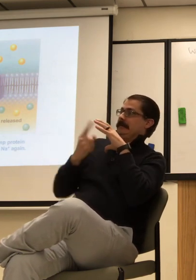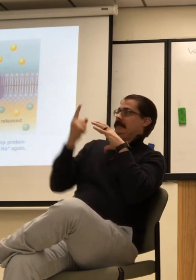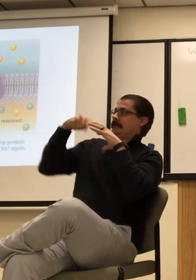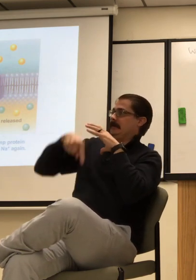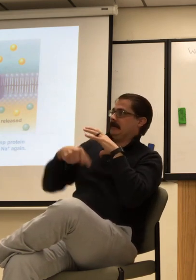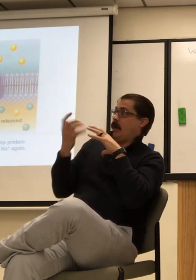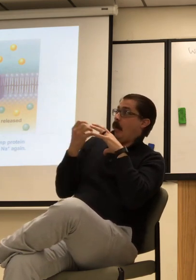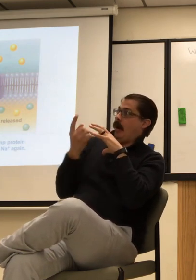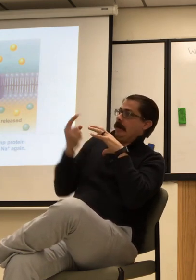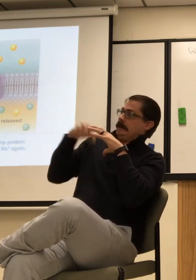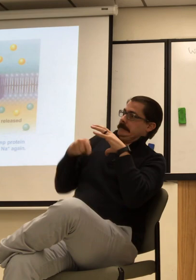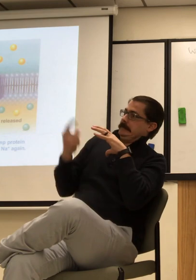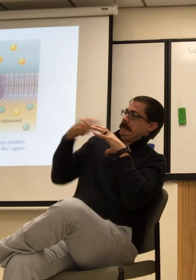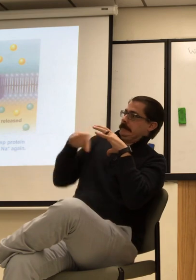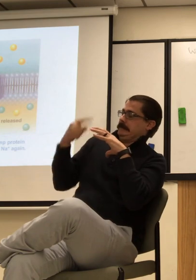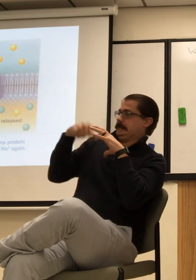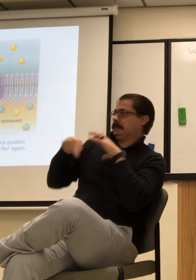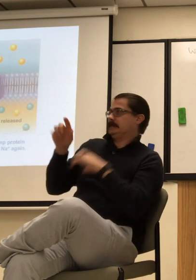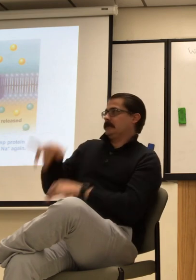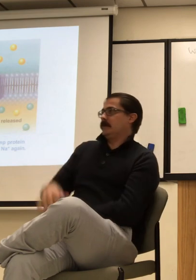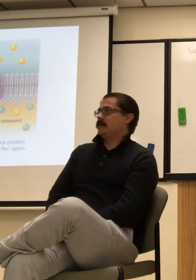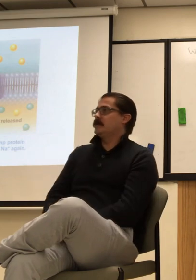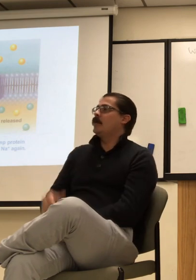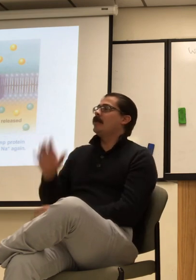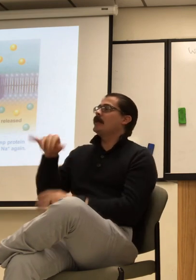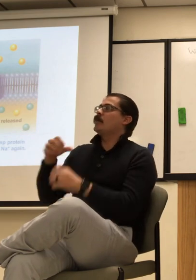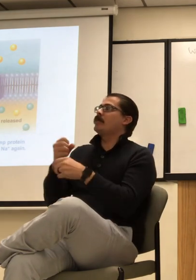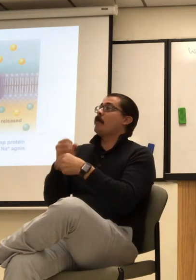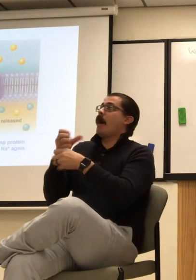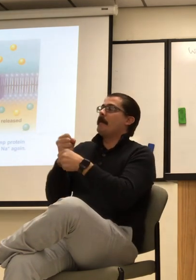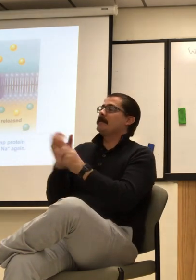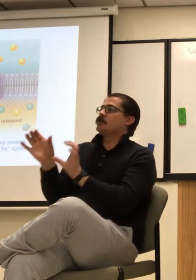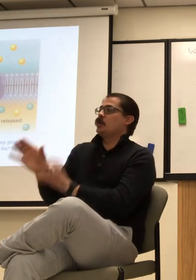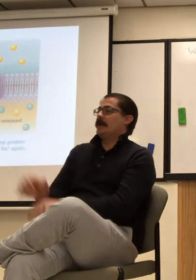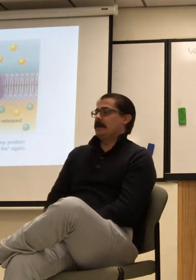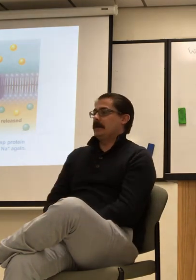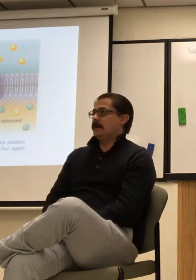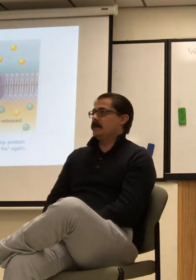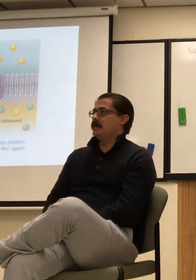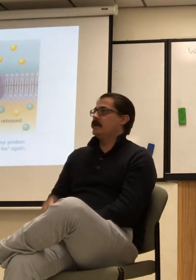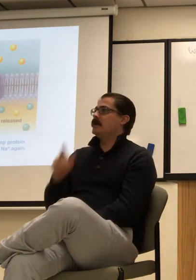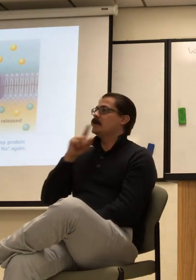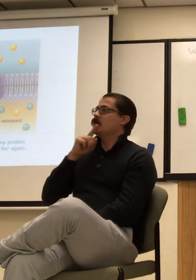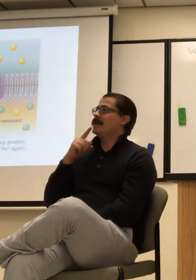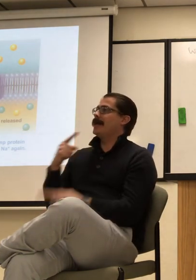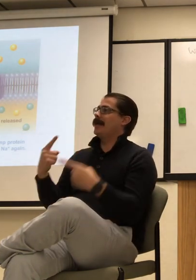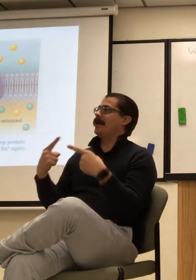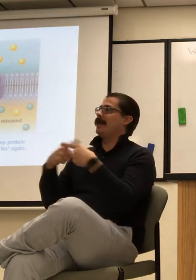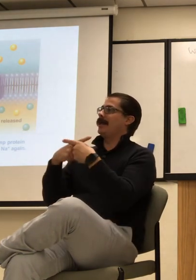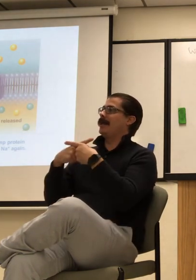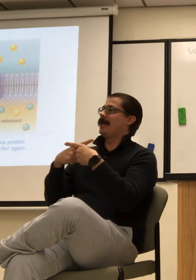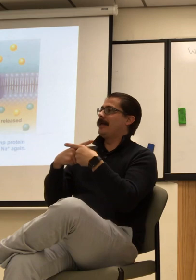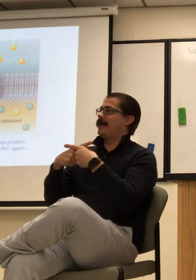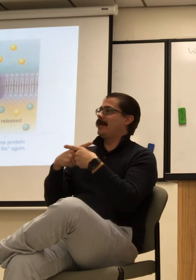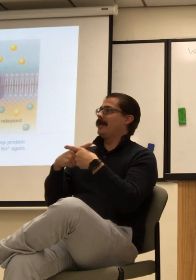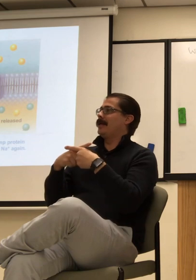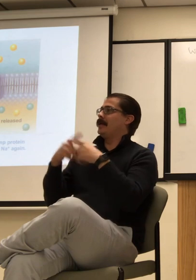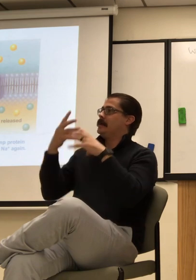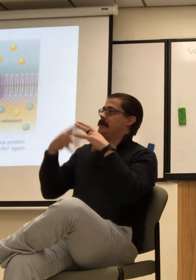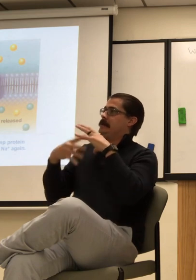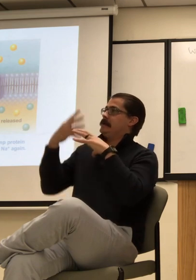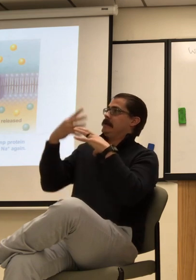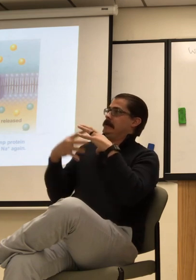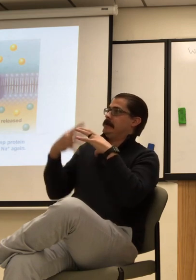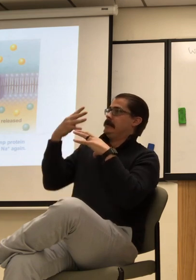in. Okay, so what the pump is doing, it's counteracting the passive forces